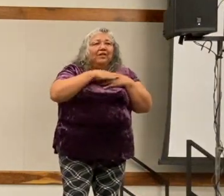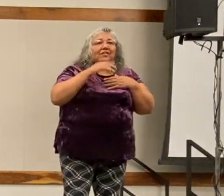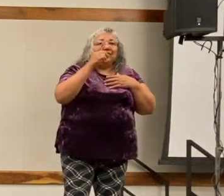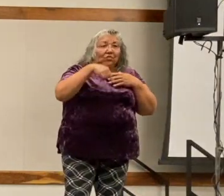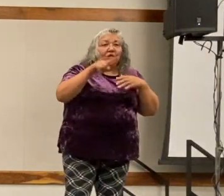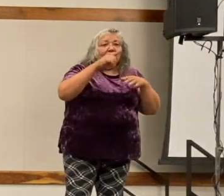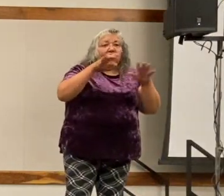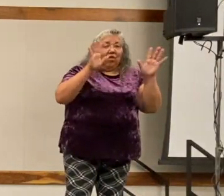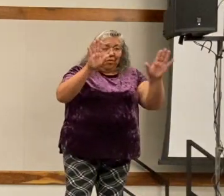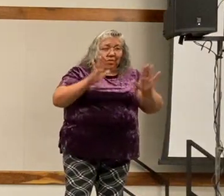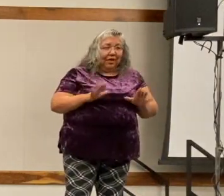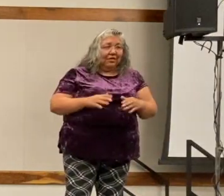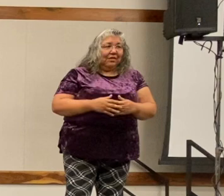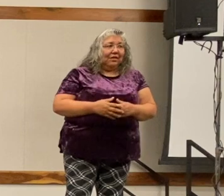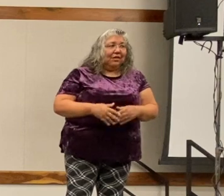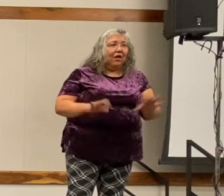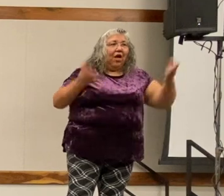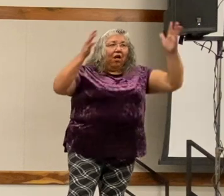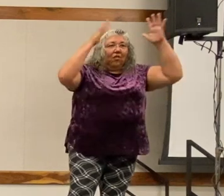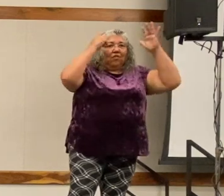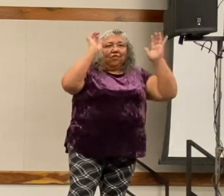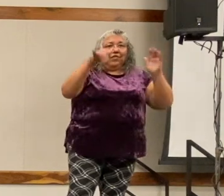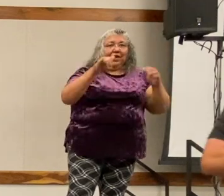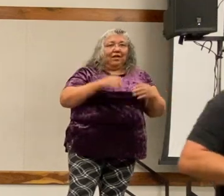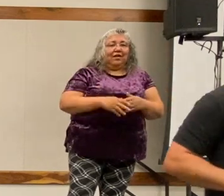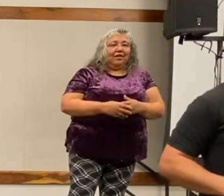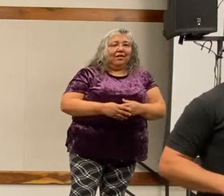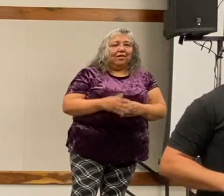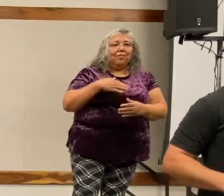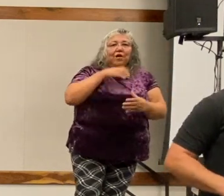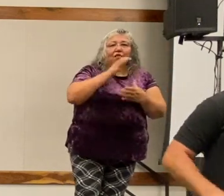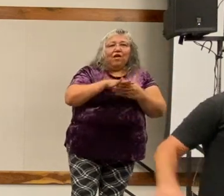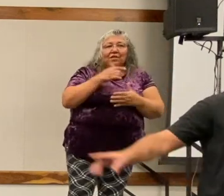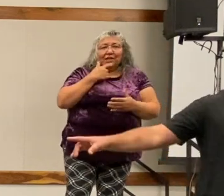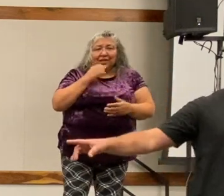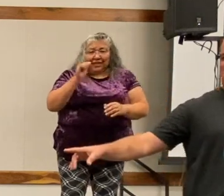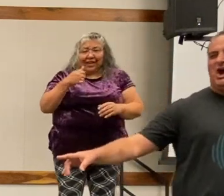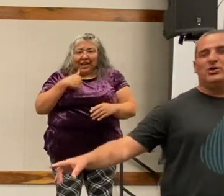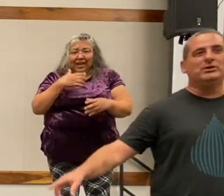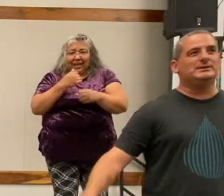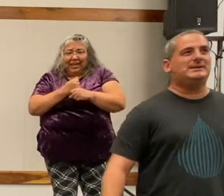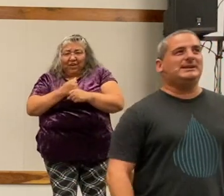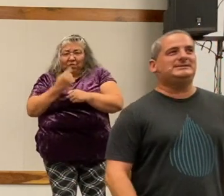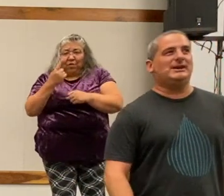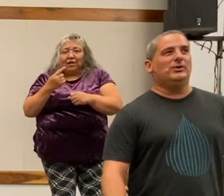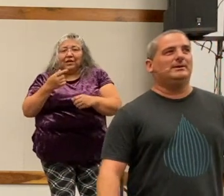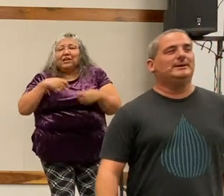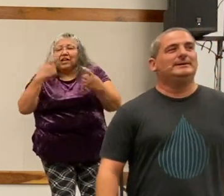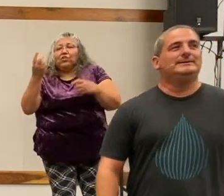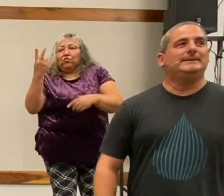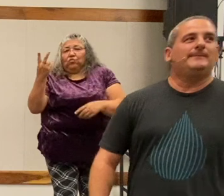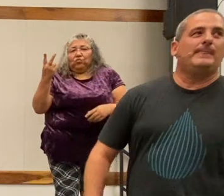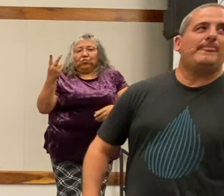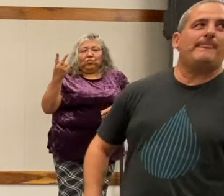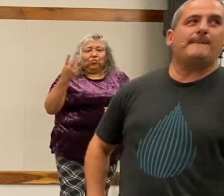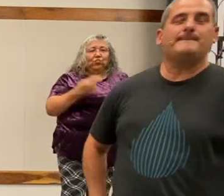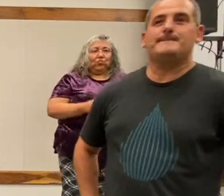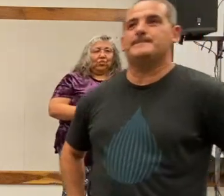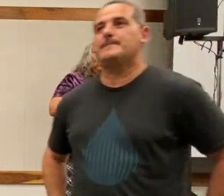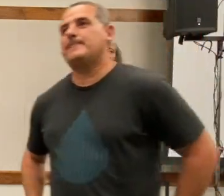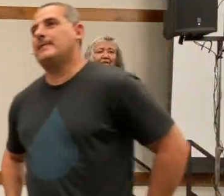amazing. Like, hallelujahs for that. My wife's like, can I get one? Yeah, get her two. These two.